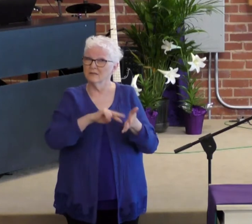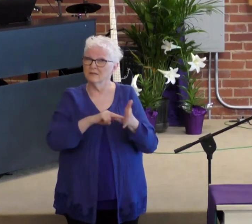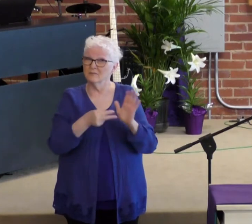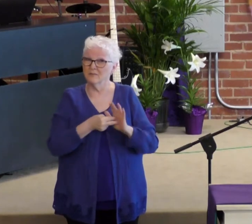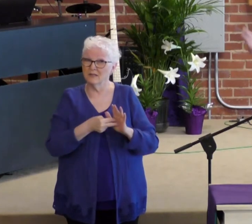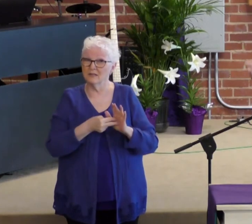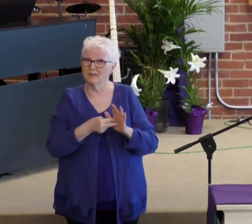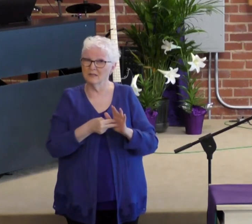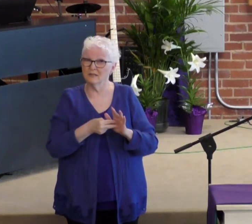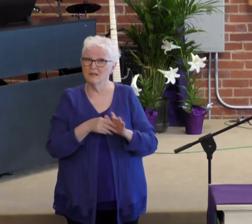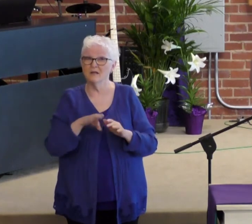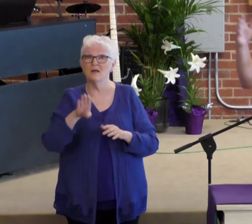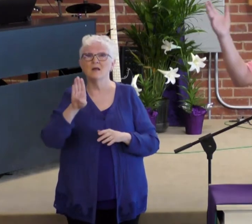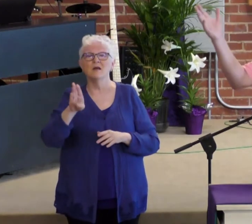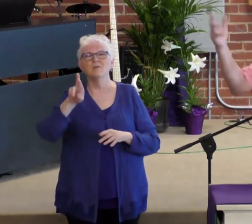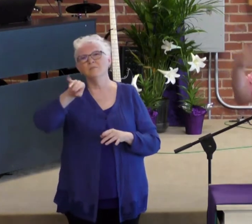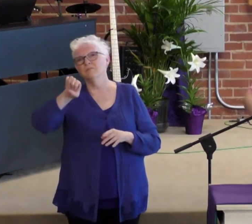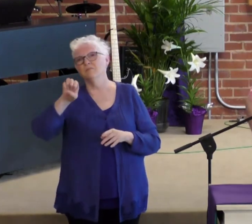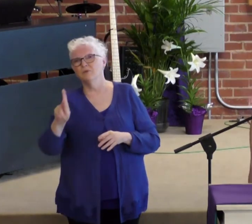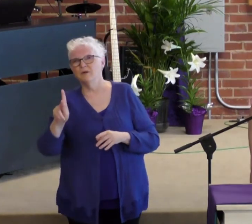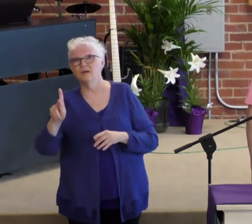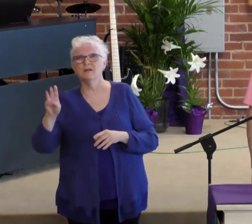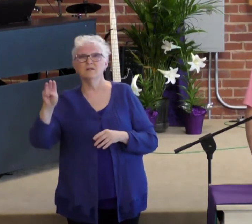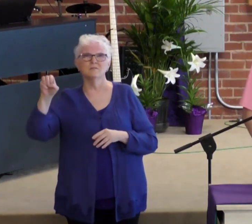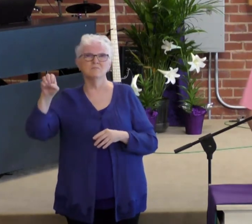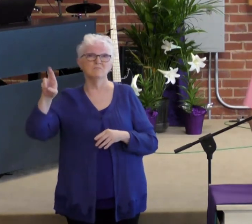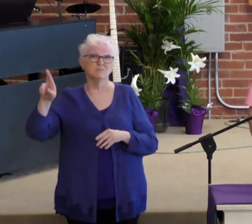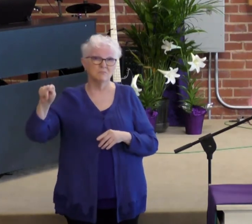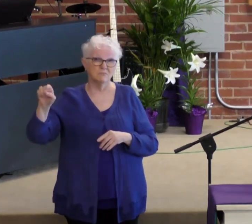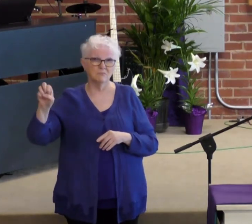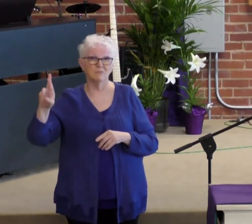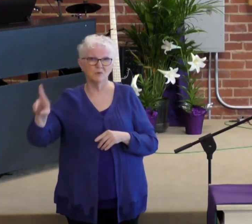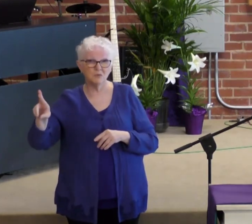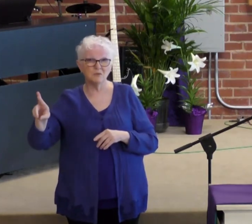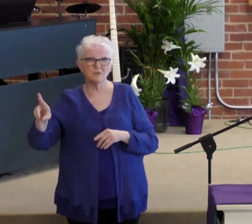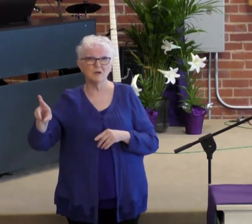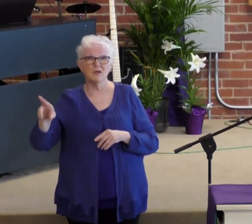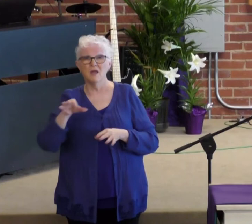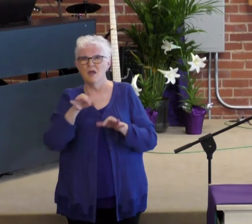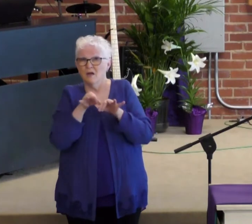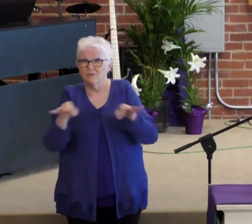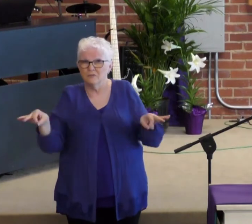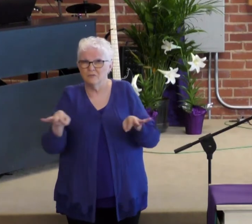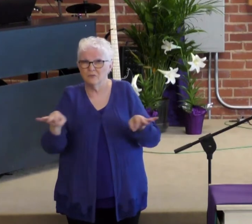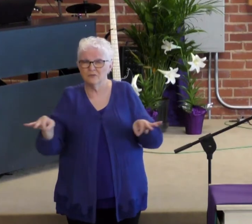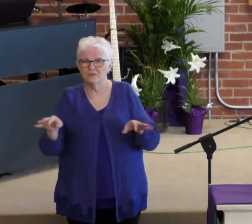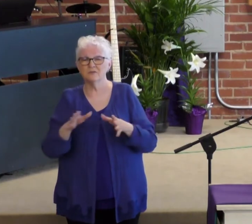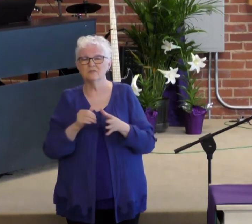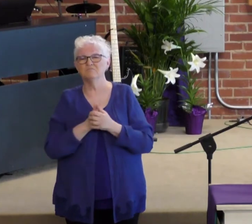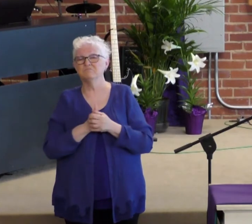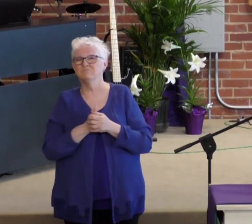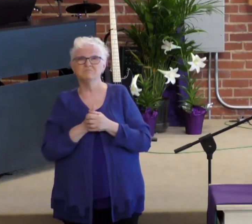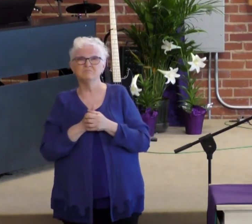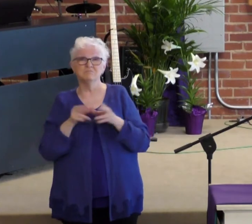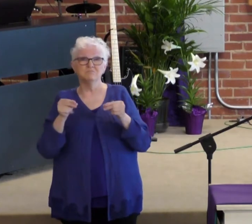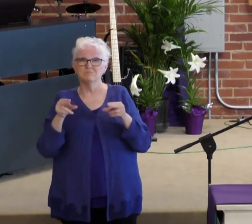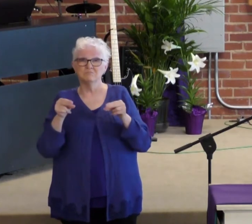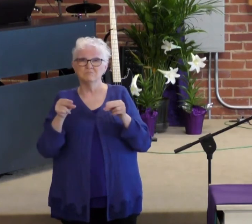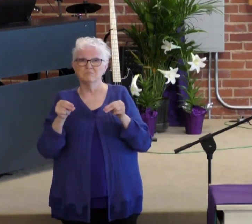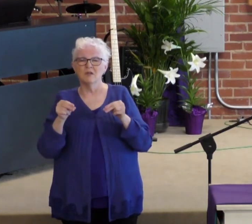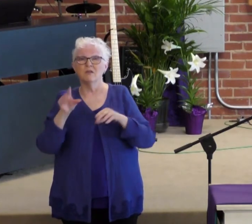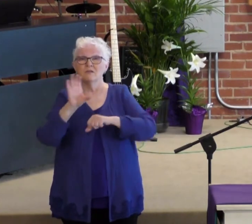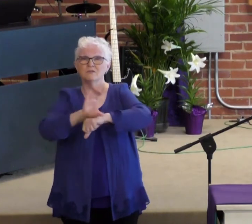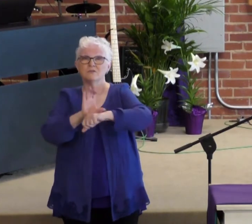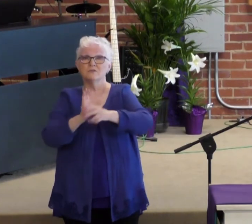brick and mortar and wooden timbers and cement floors. The church of Jesus Christ, as I have told you